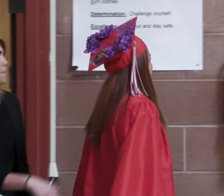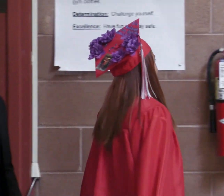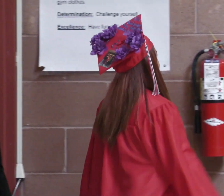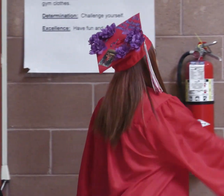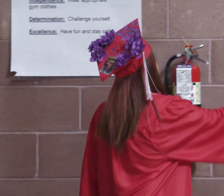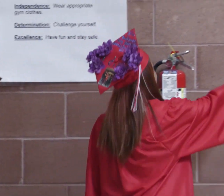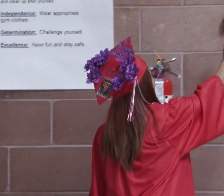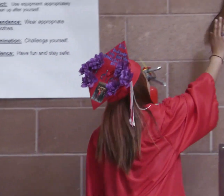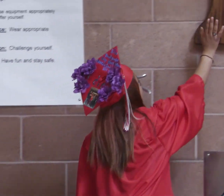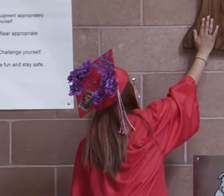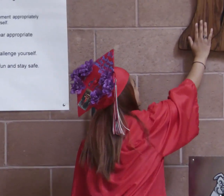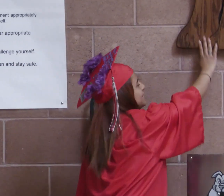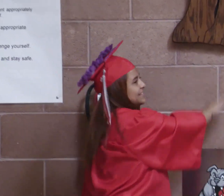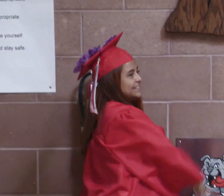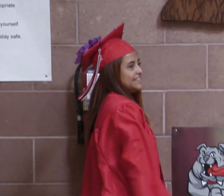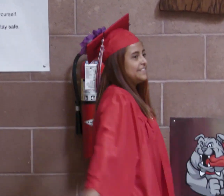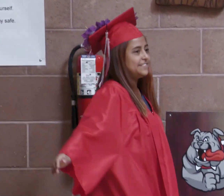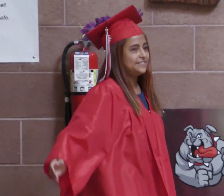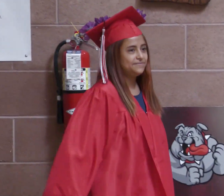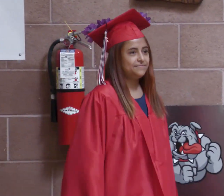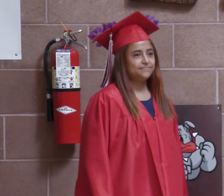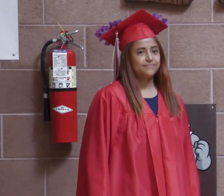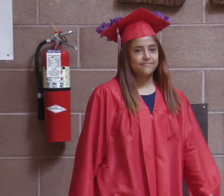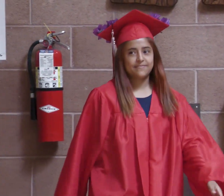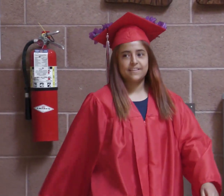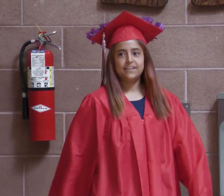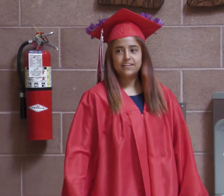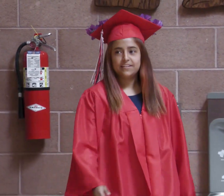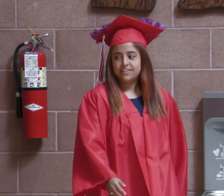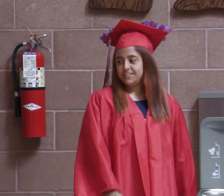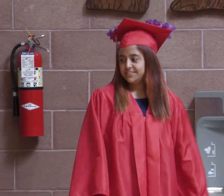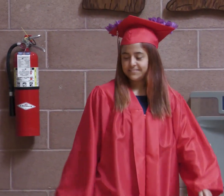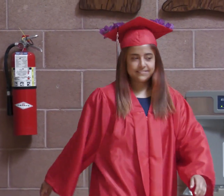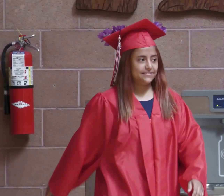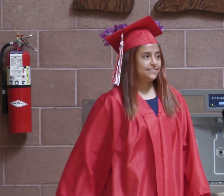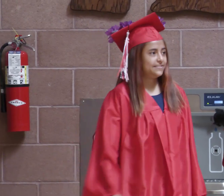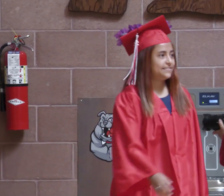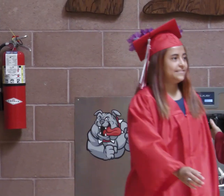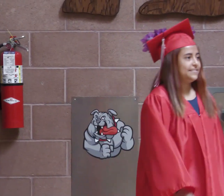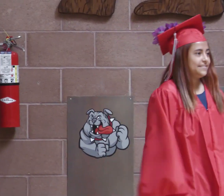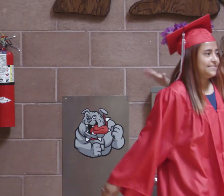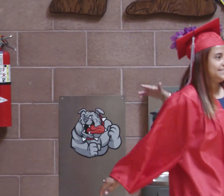Adriana Isis poses for a picture, touches the bulldog's paw, and walks in.